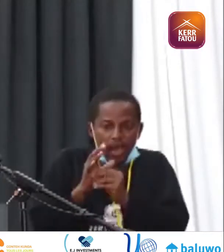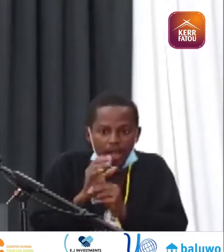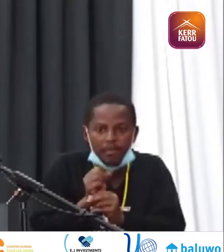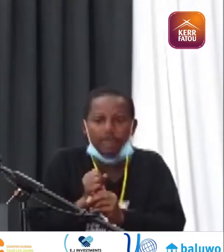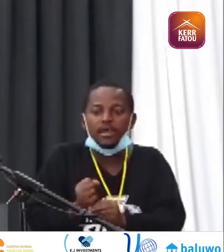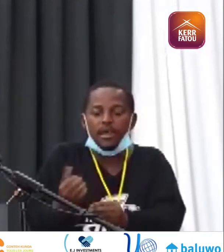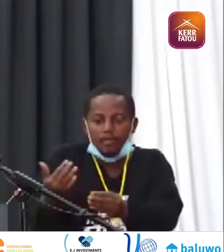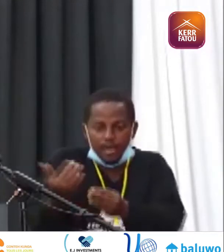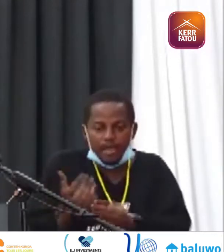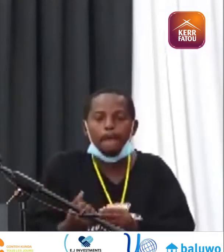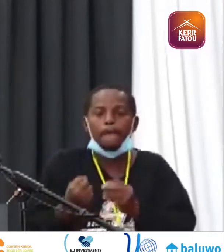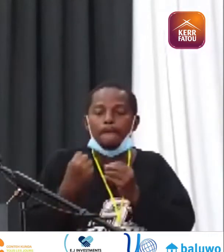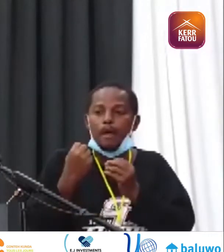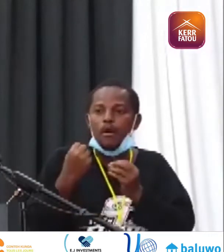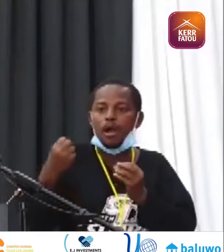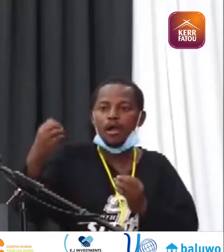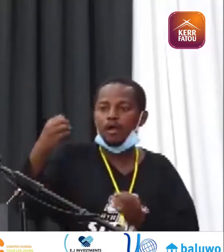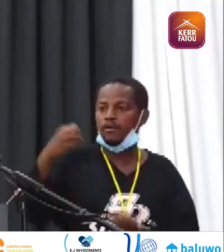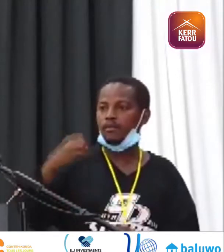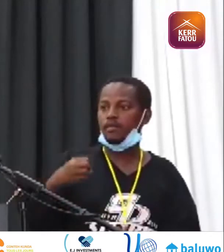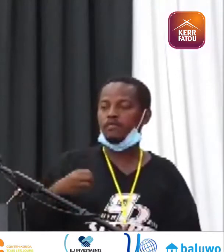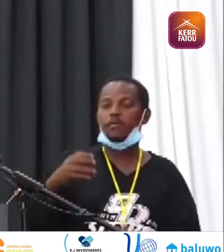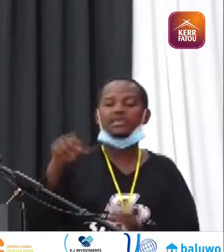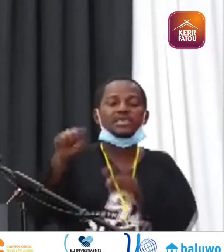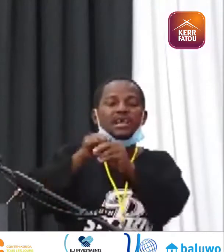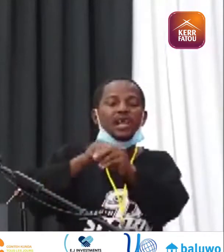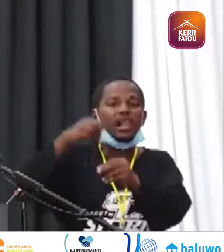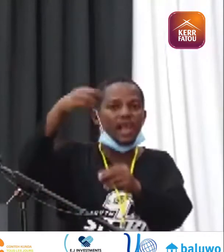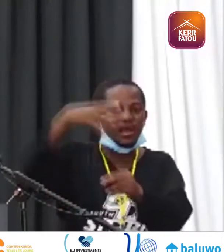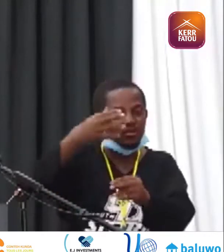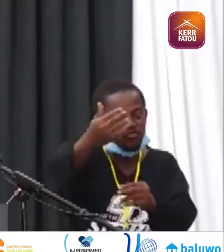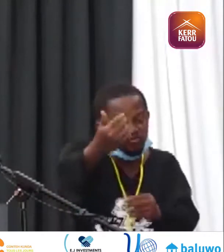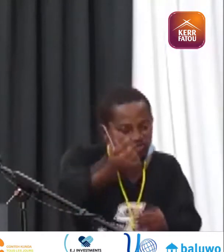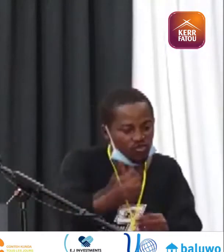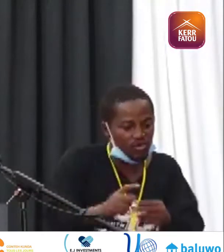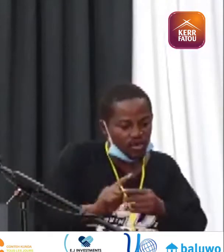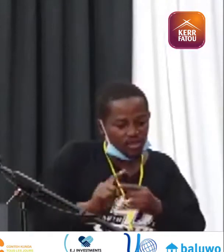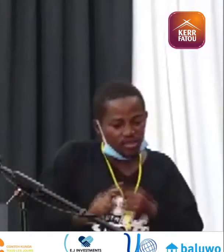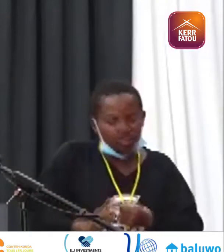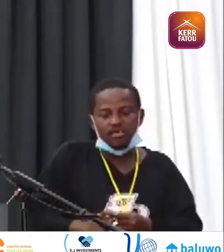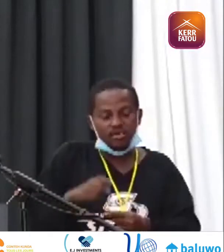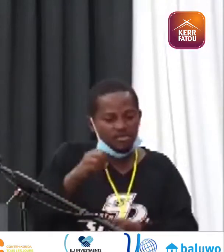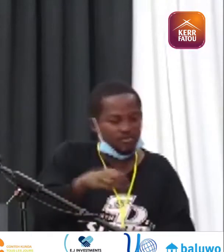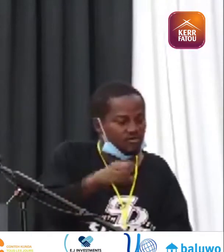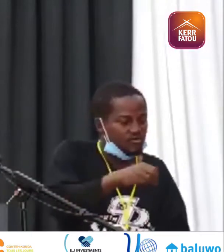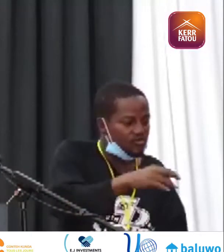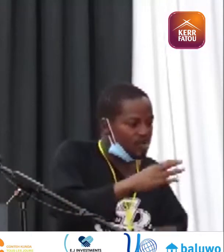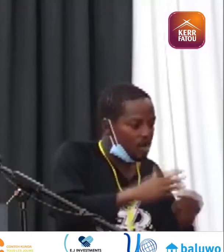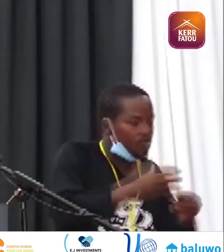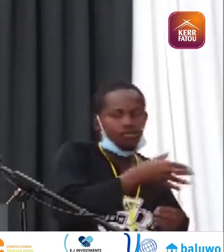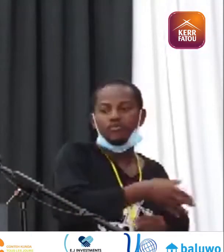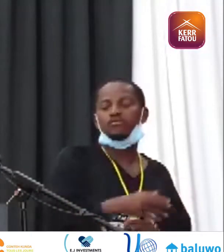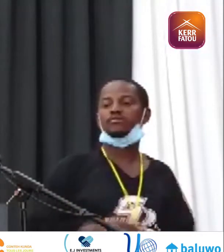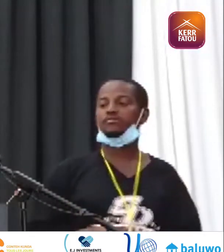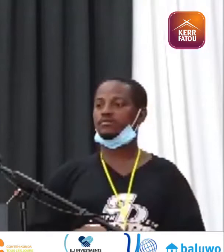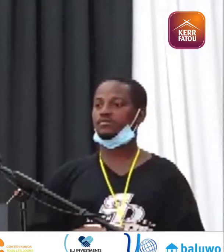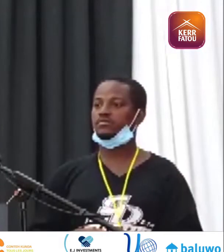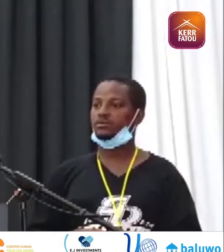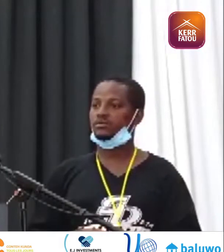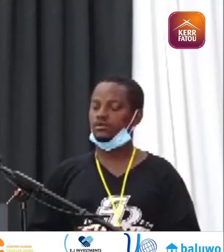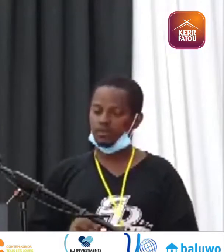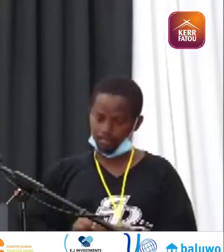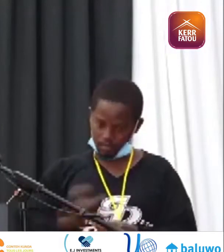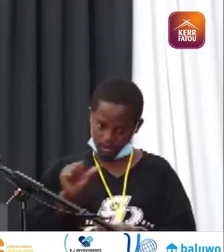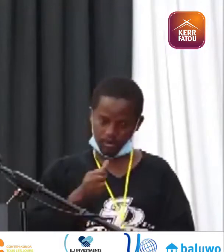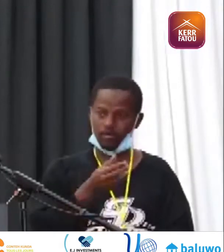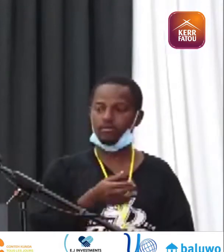helped in bringing power from Senegal to supply some of their excess power. We purchased